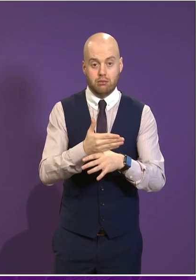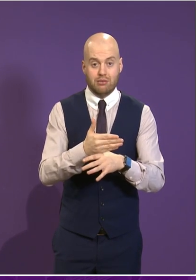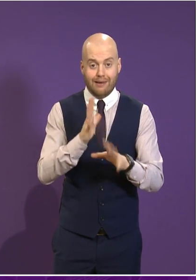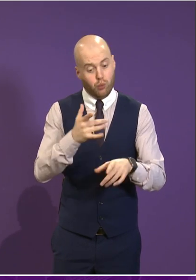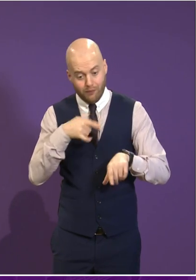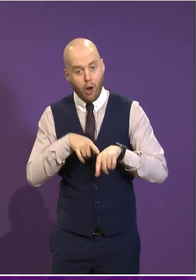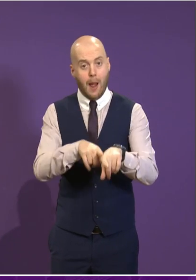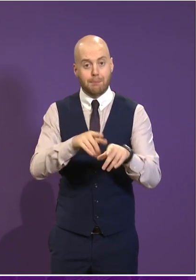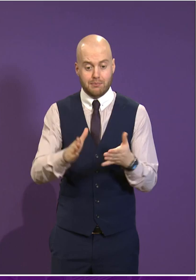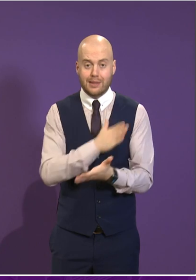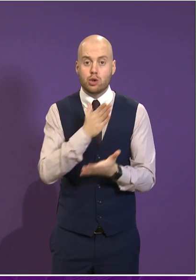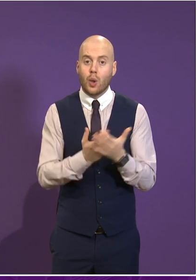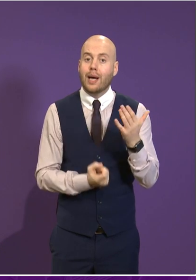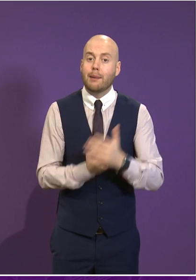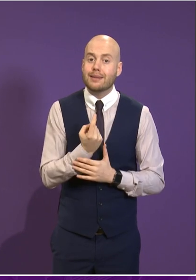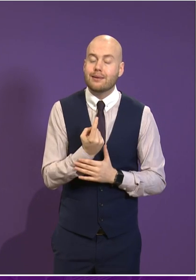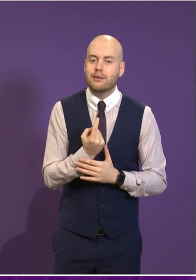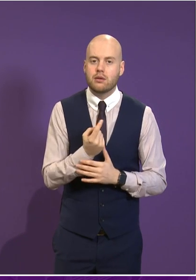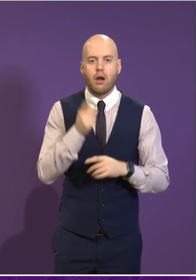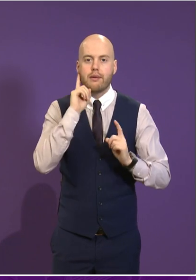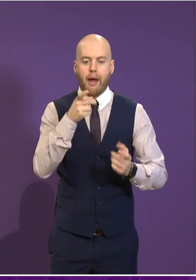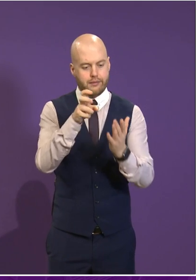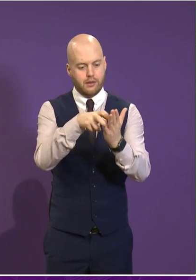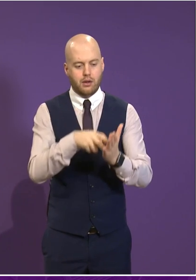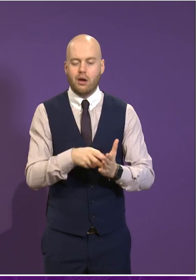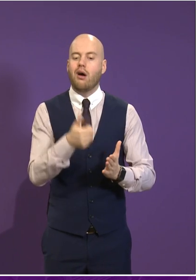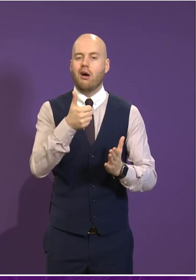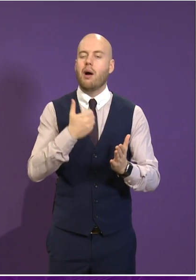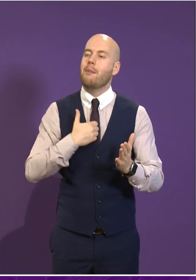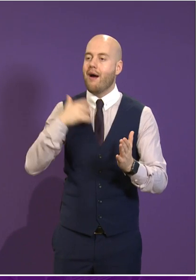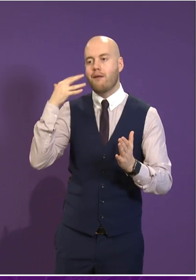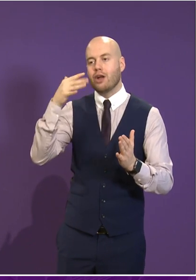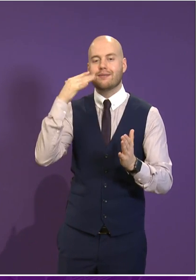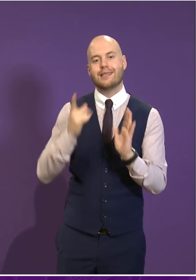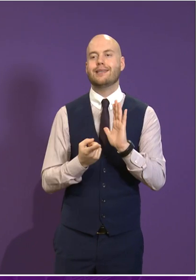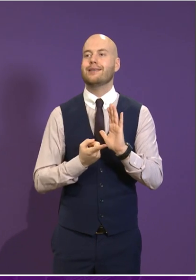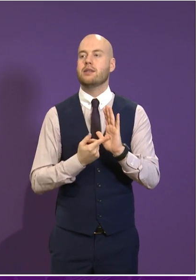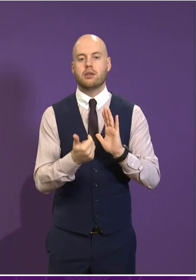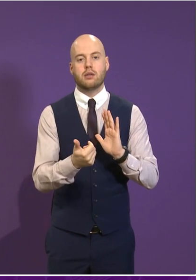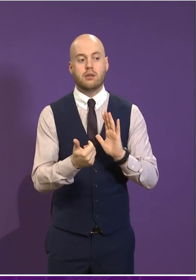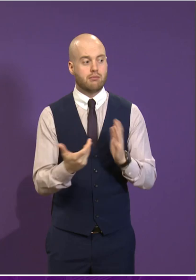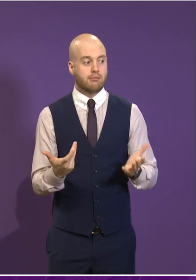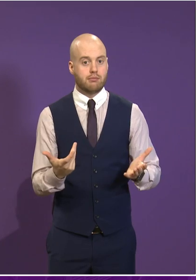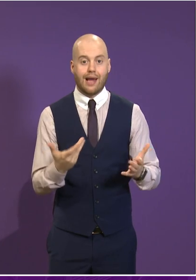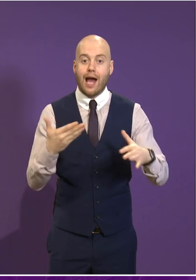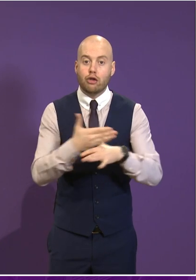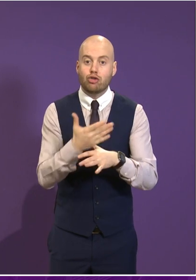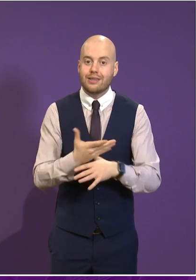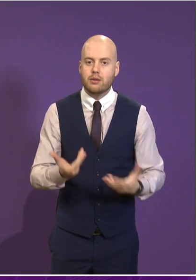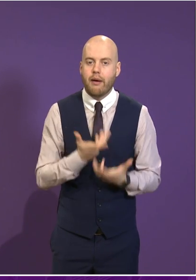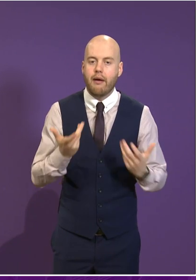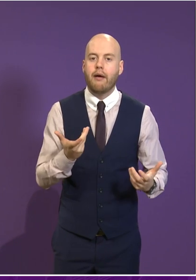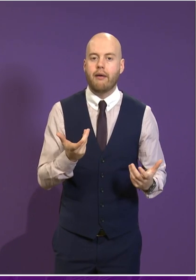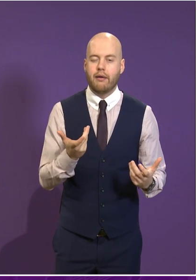ambitions, our philosophy, our approach, and what you will see in both the Fairer Scotland Action Plan and the Disability Delivery Plan